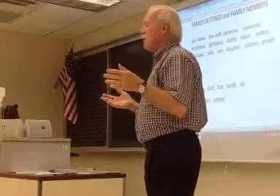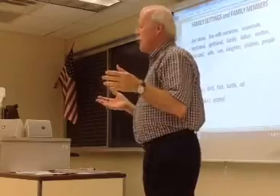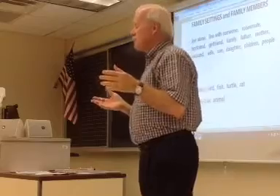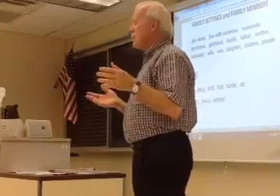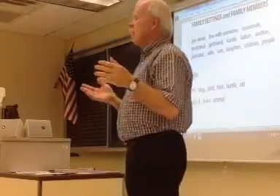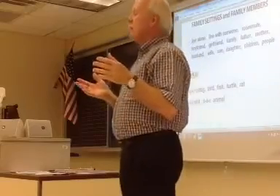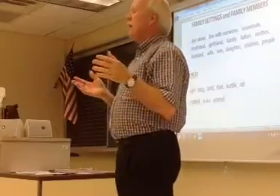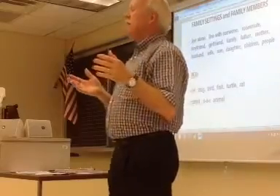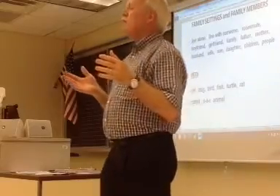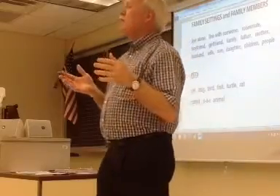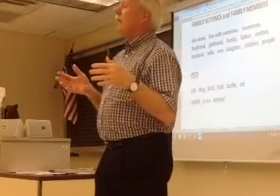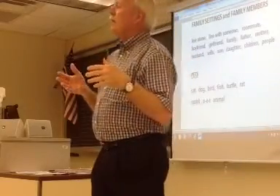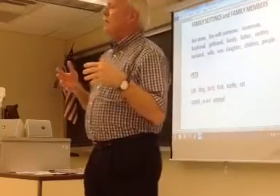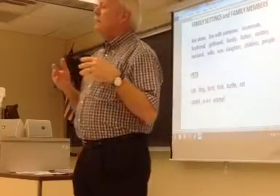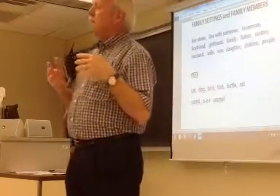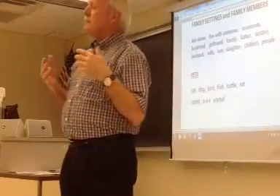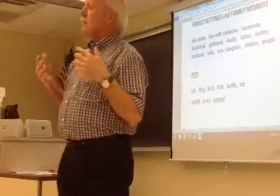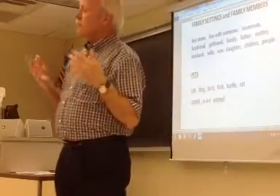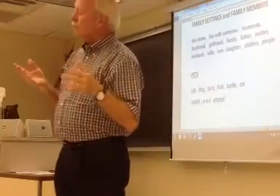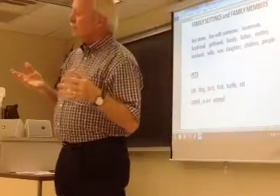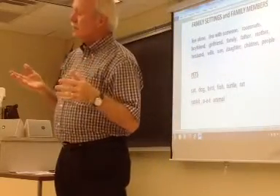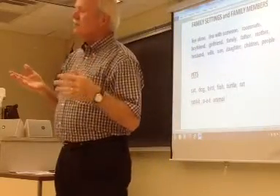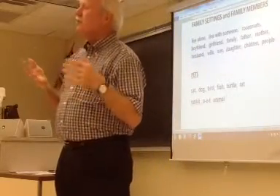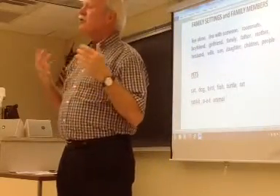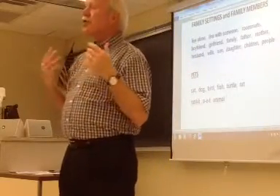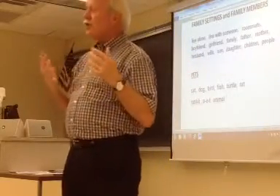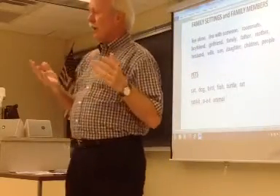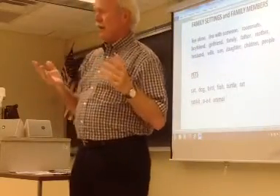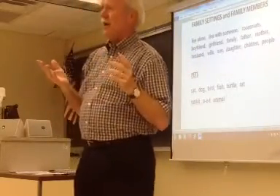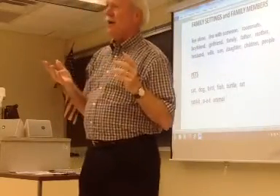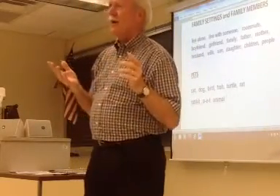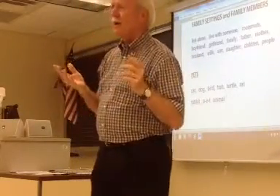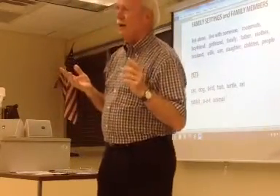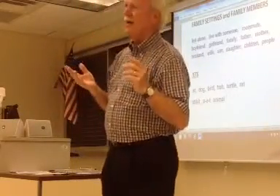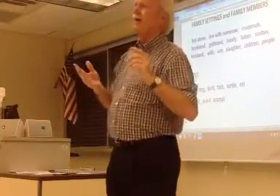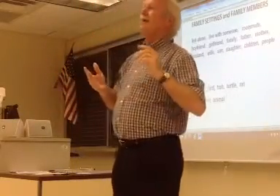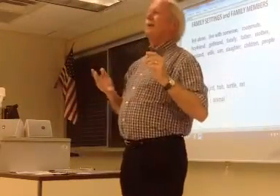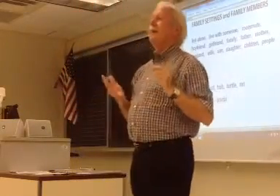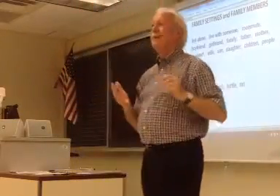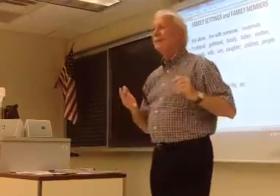because sometimes you ladies settle for such a jerk.